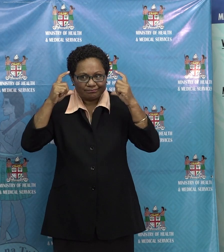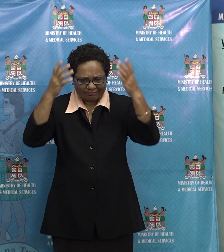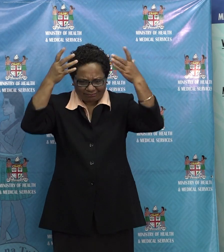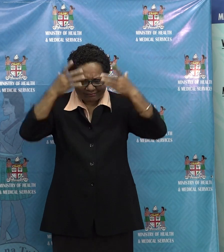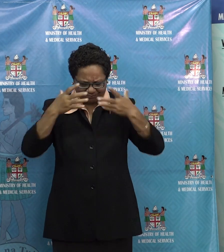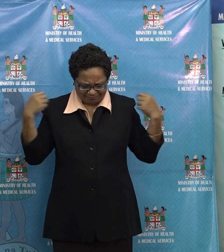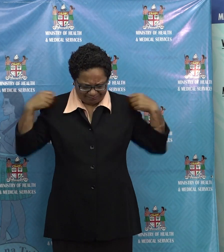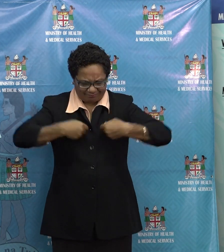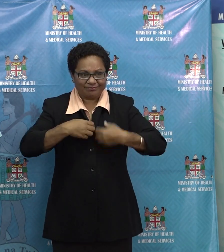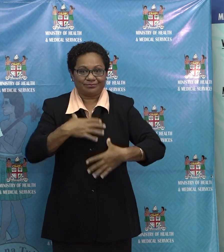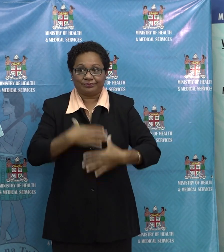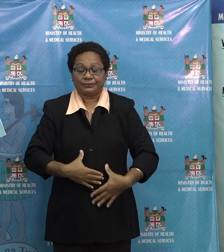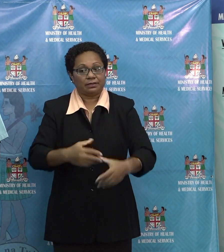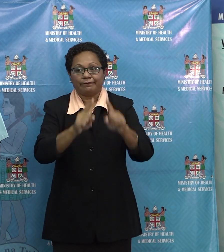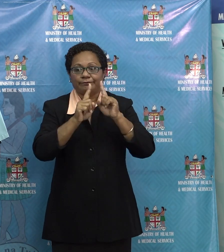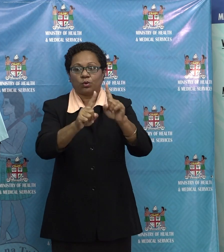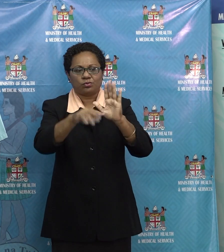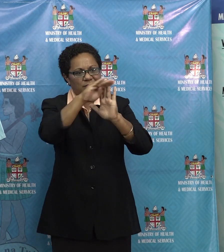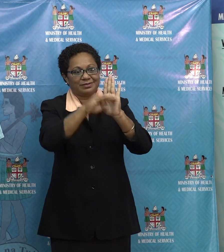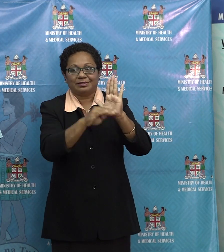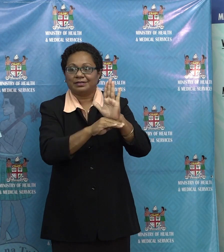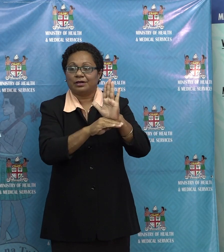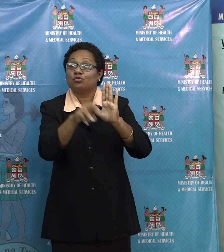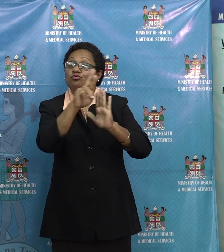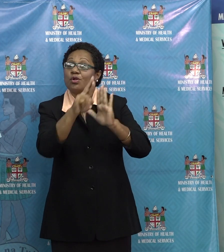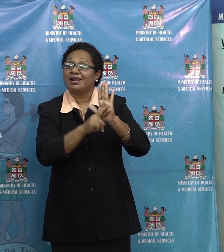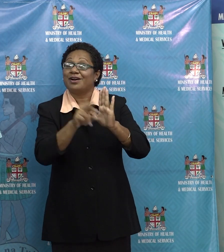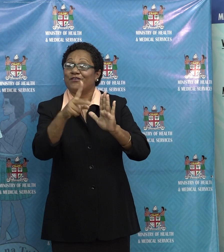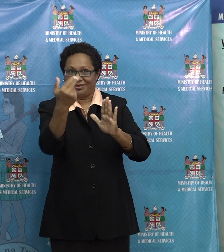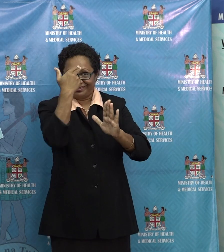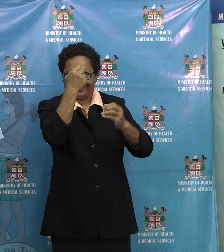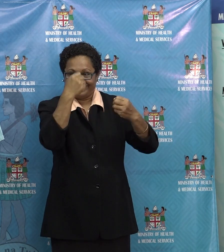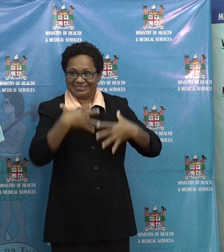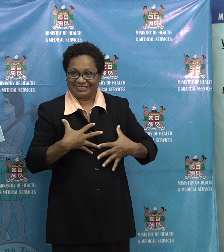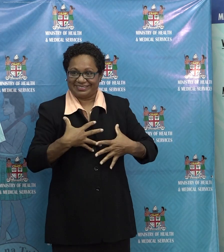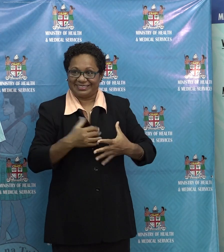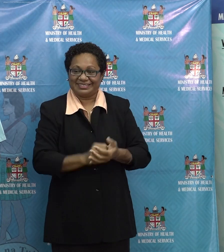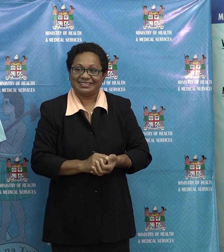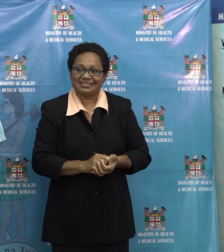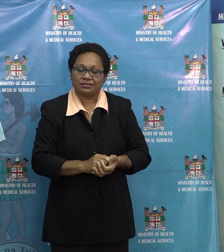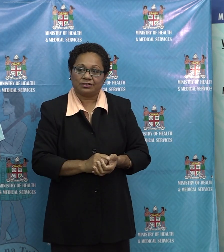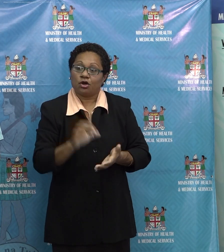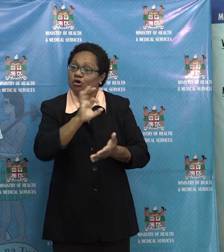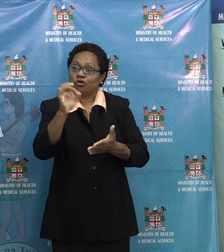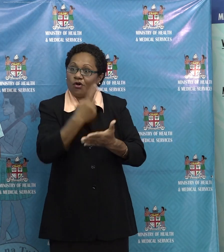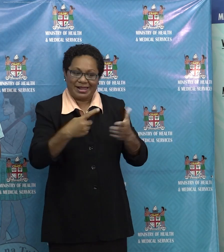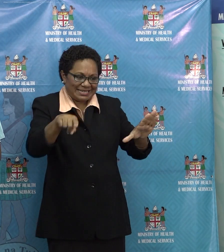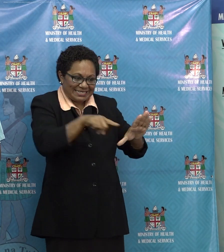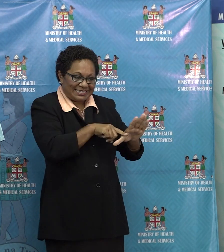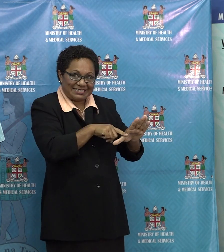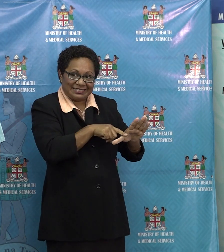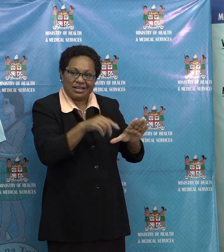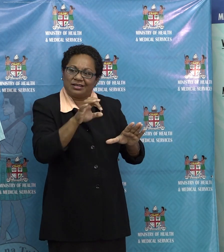the SOP for doing the screening. So it's not only the clinical bit where they actually talk